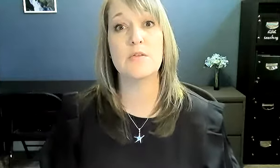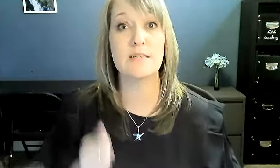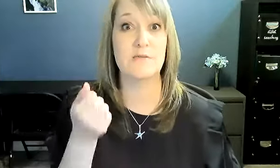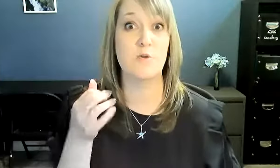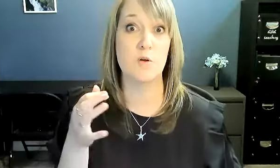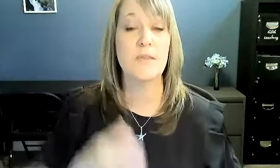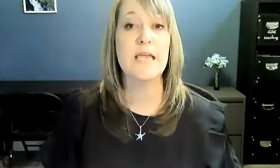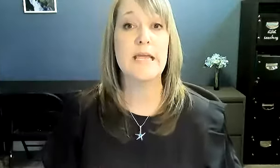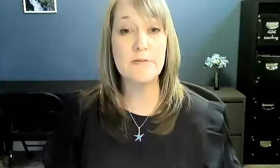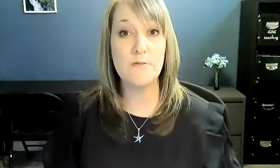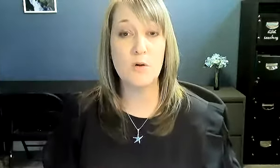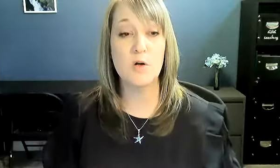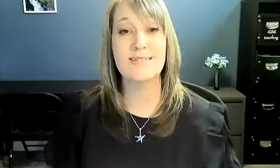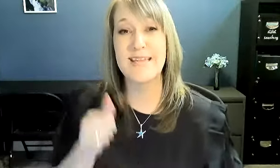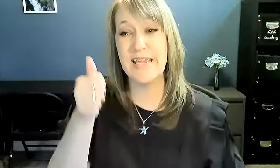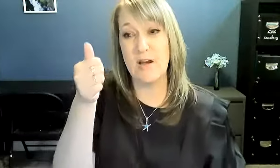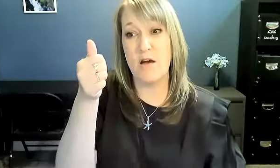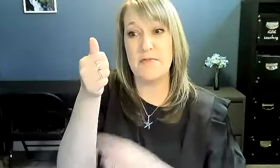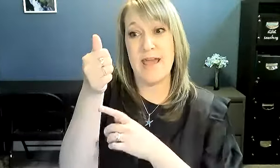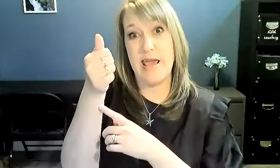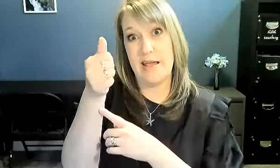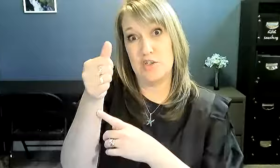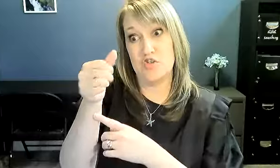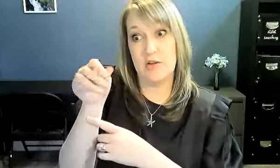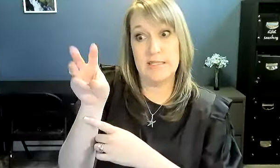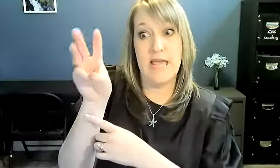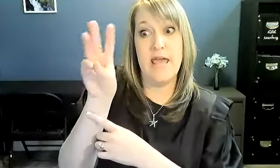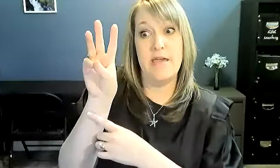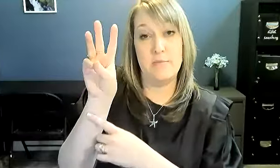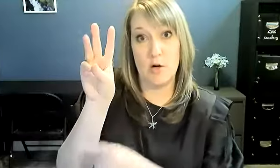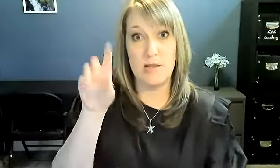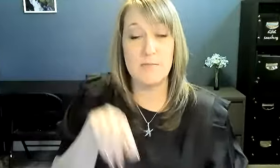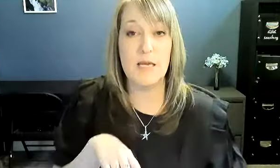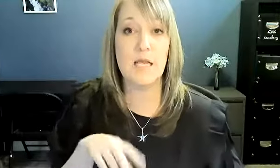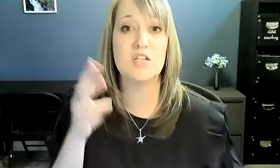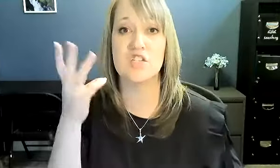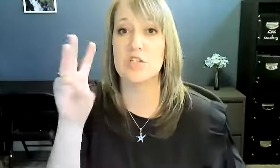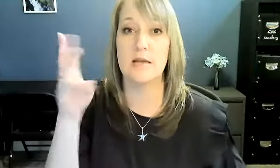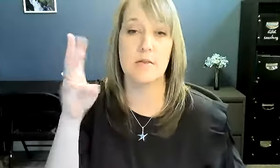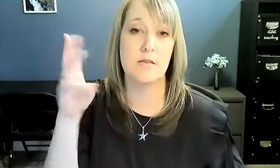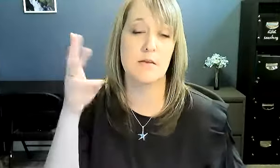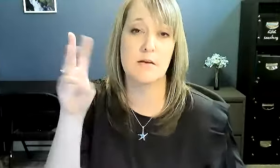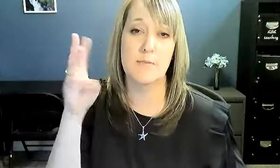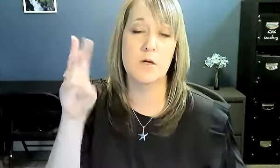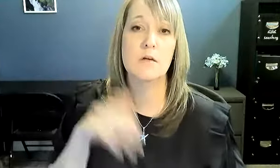is formal. Informal is taking off that extra 10 part at the beginning and just shaking the number.